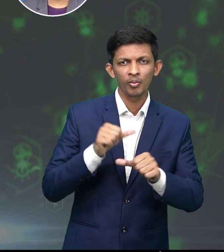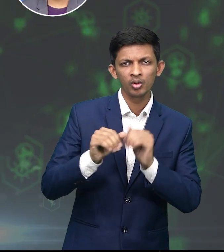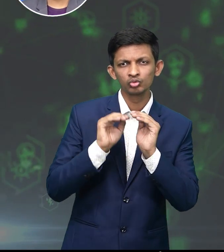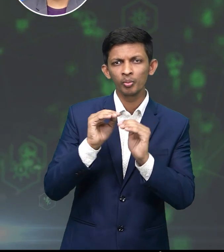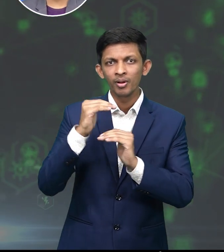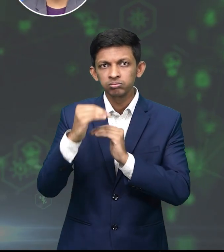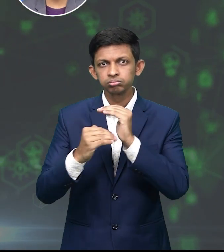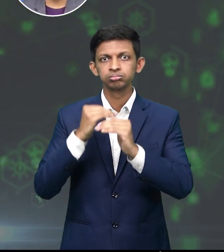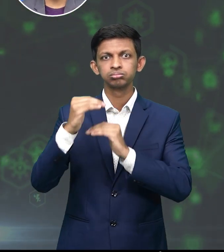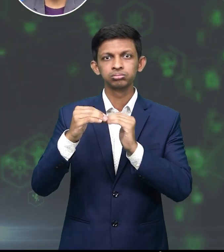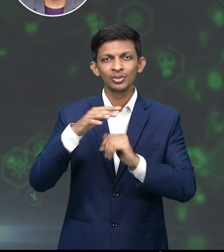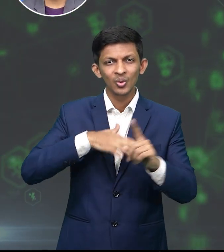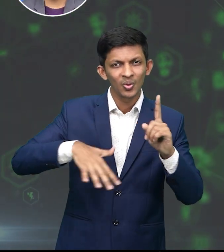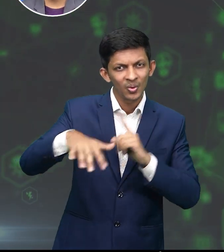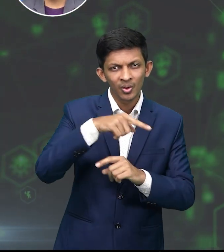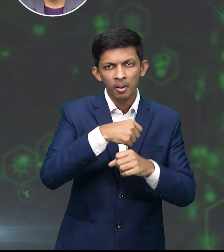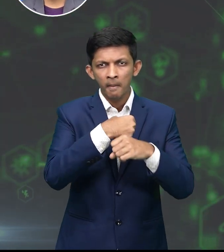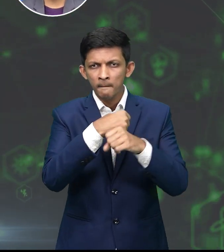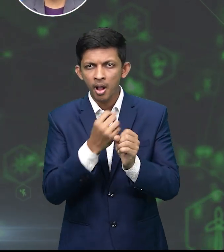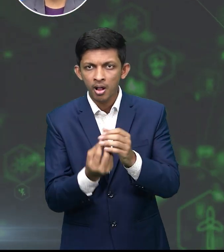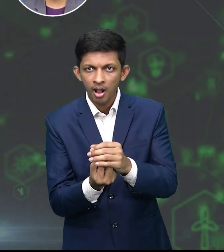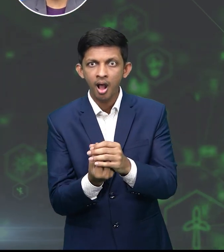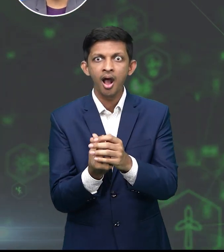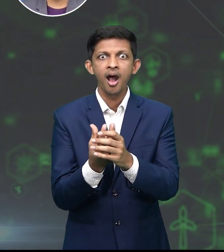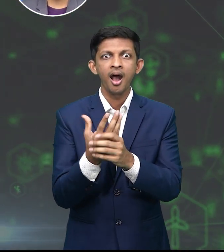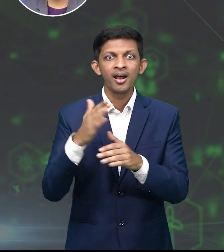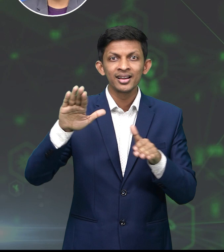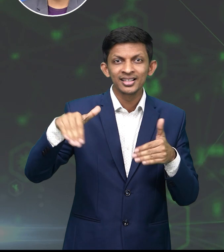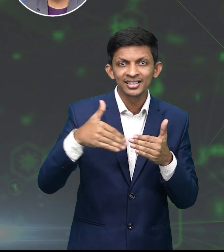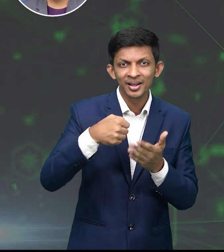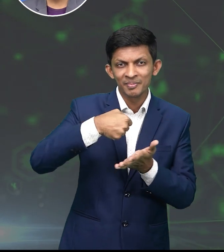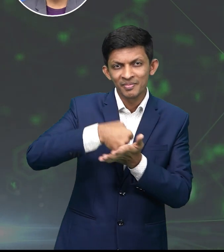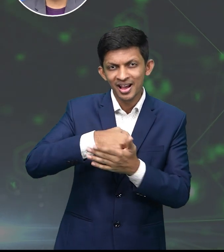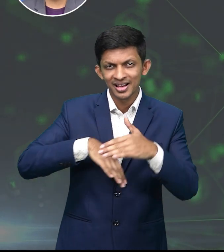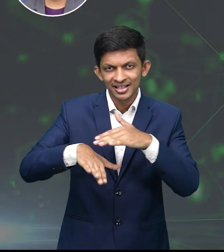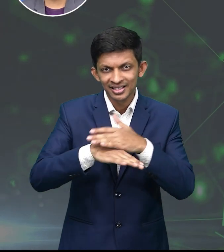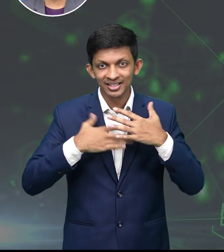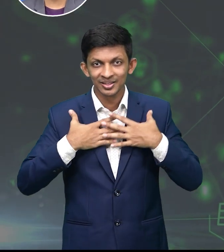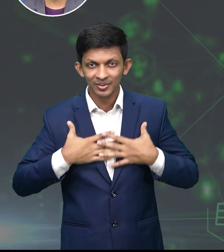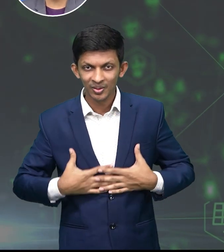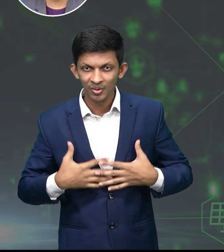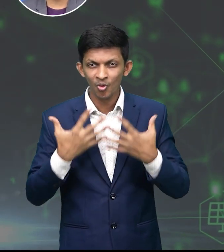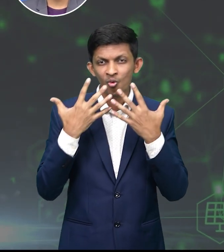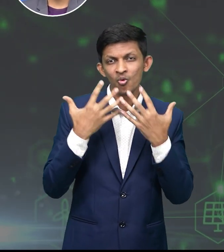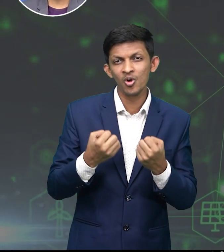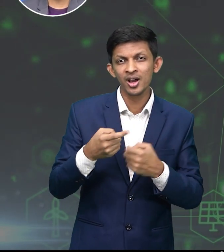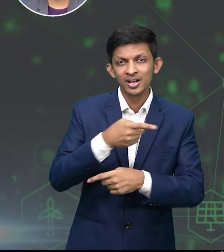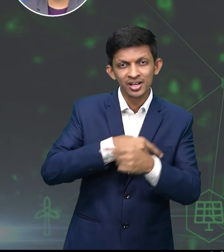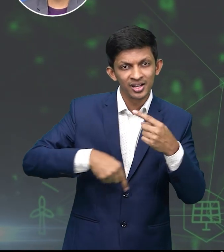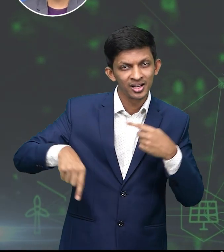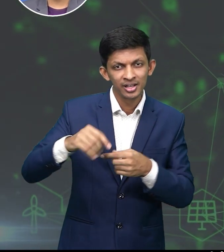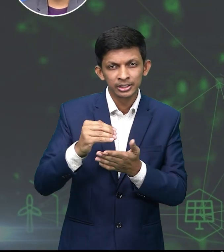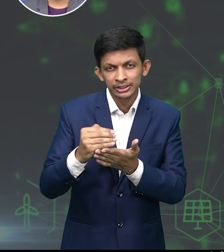The sustainable development encourages forms of growth that meet basic human needs